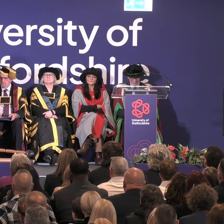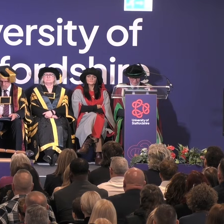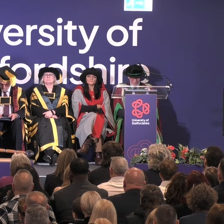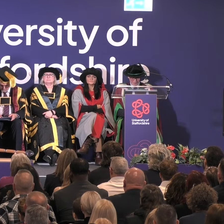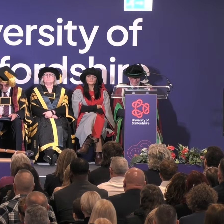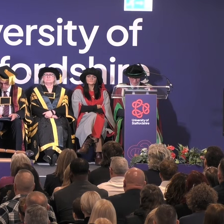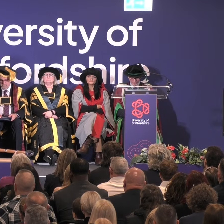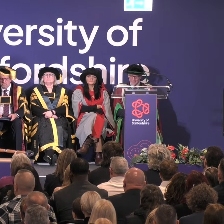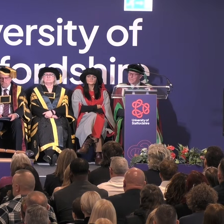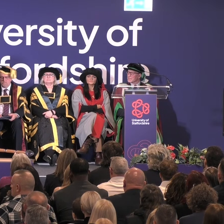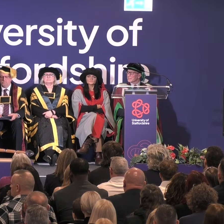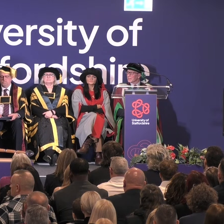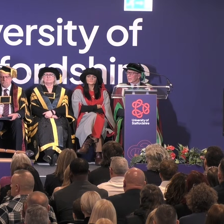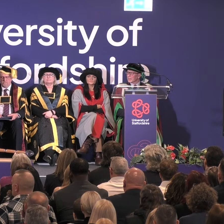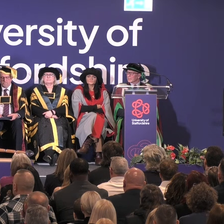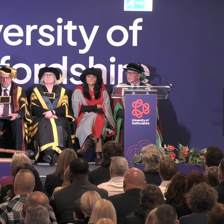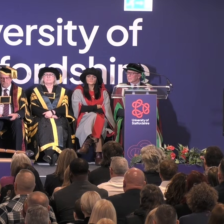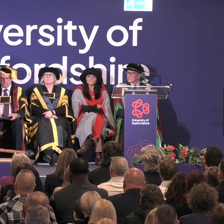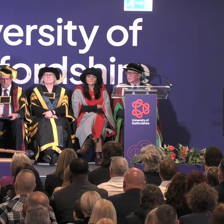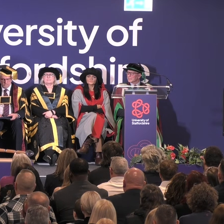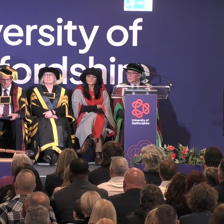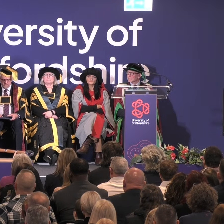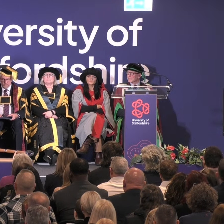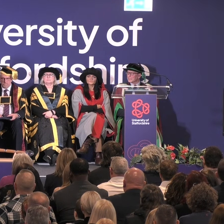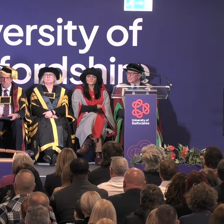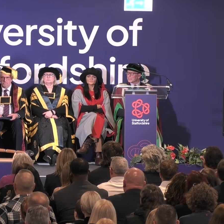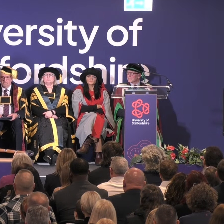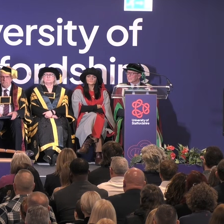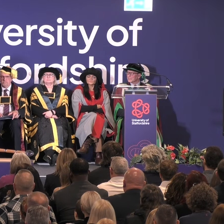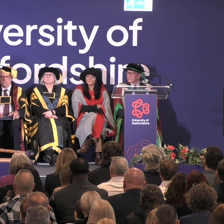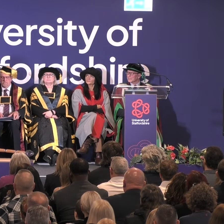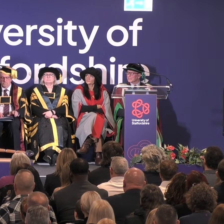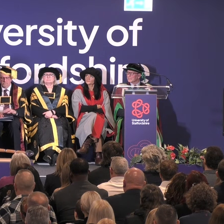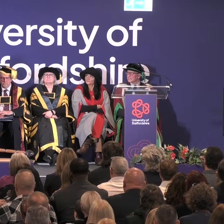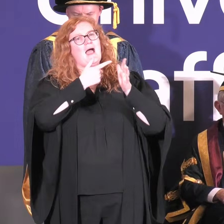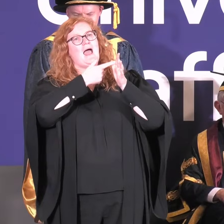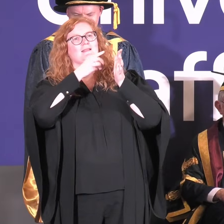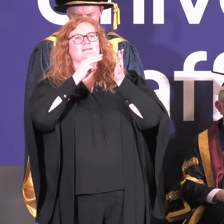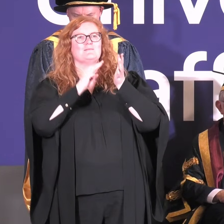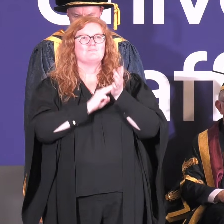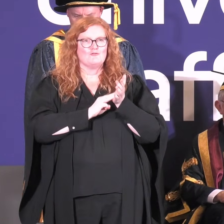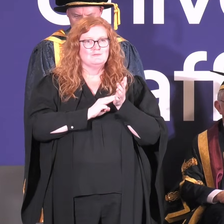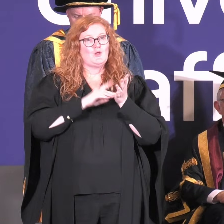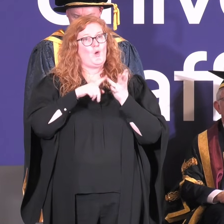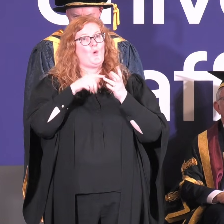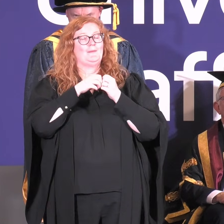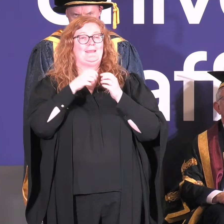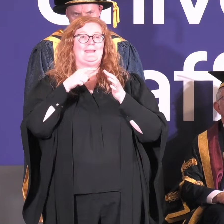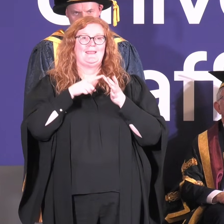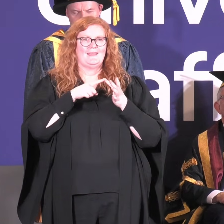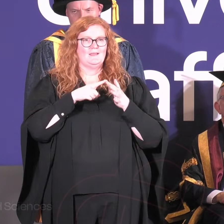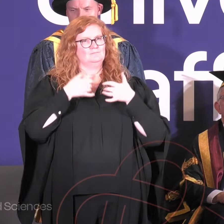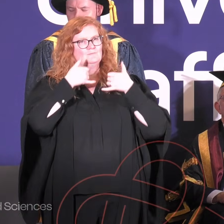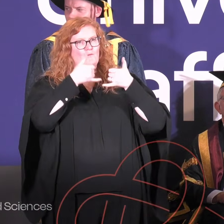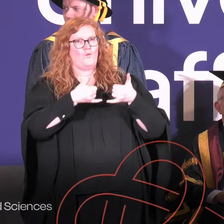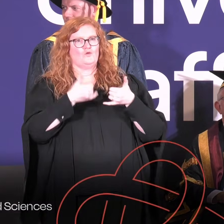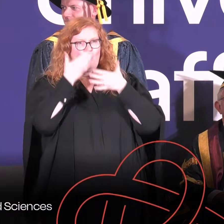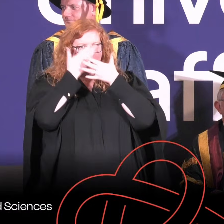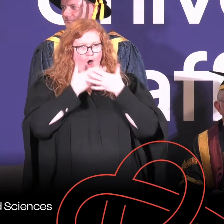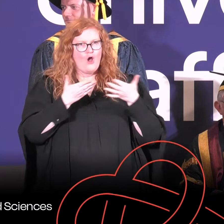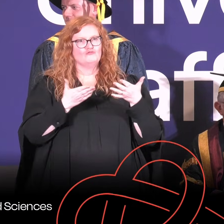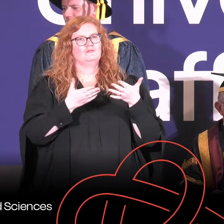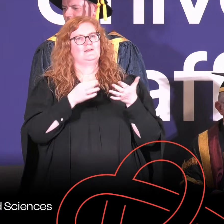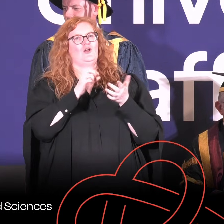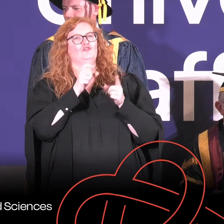Vice-Chancellor, graduands and guests, it gives me great pleasure to introduce Alex Murray, OBE, for the award of Honorary Doctor